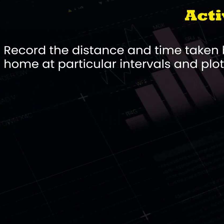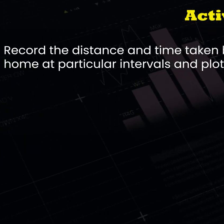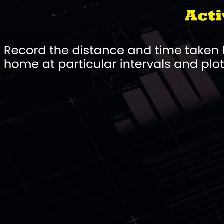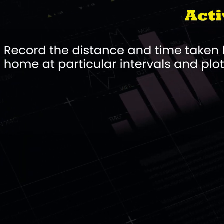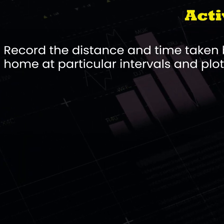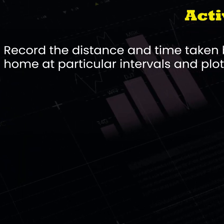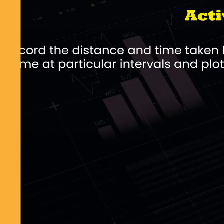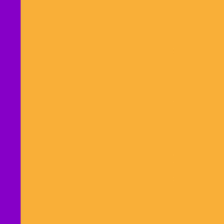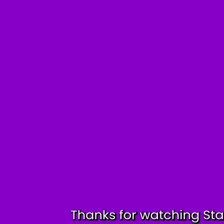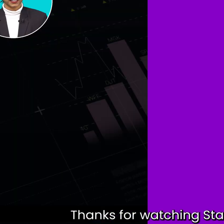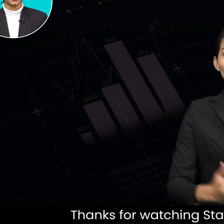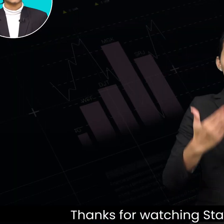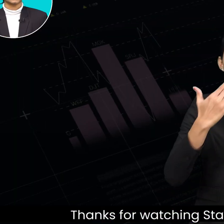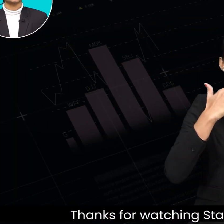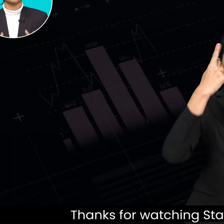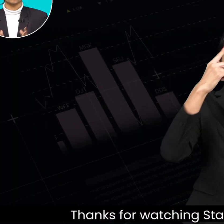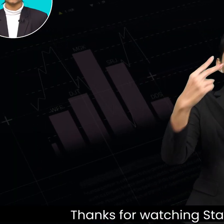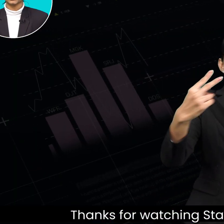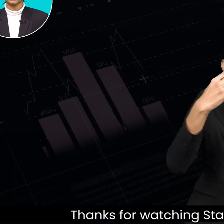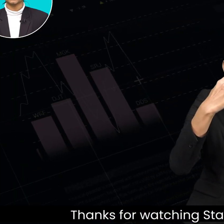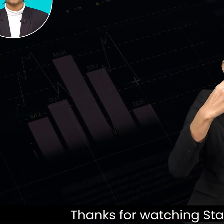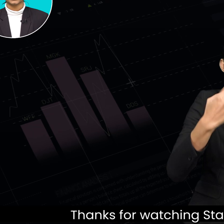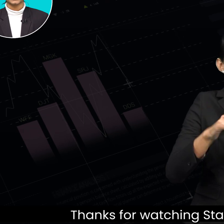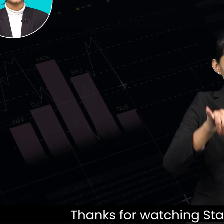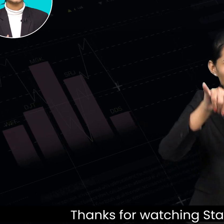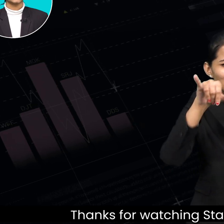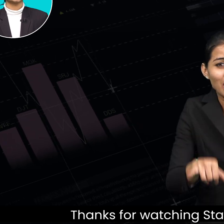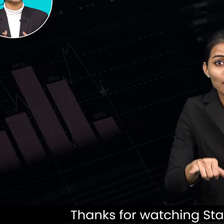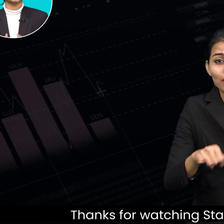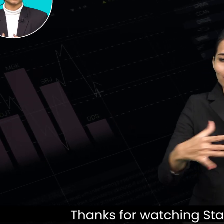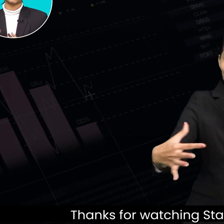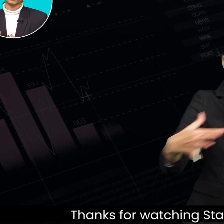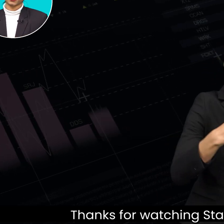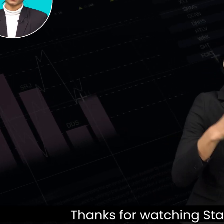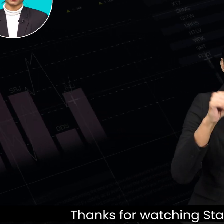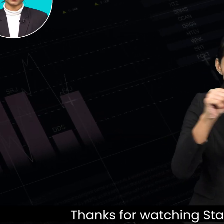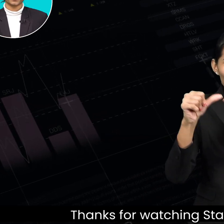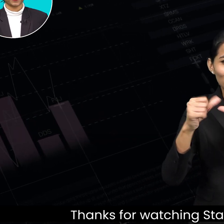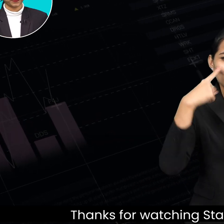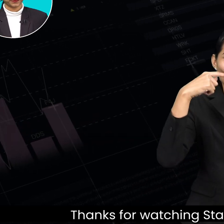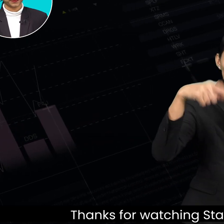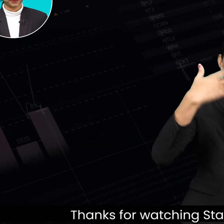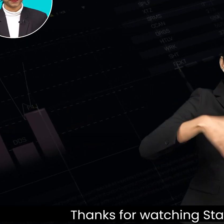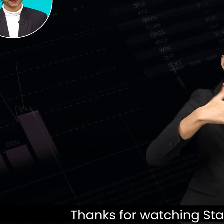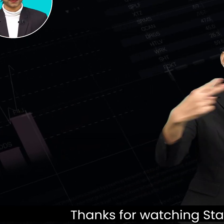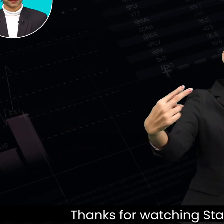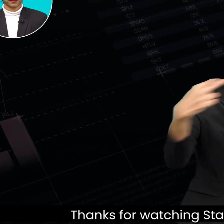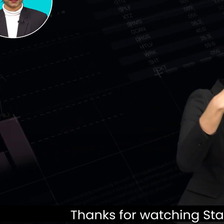Thanks for watching. Stay tuned to Ashray Akruti.